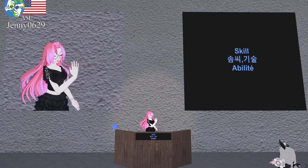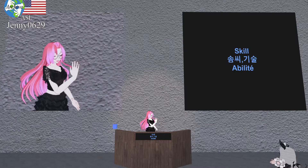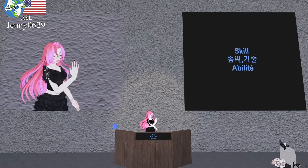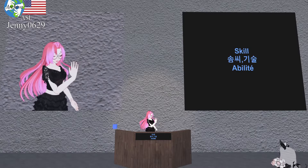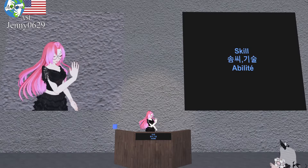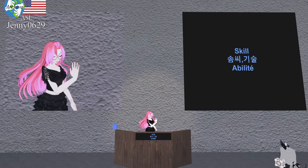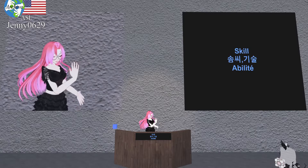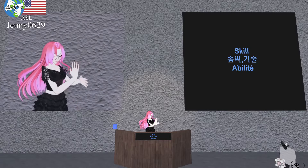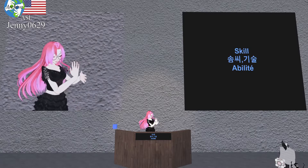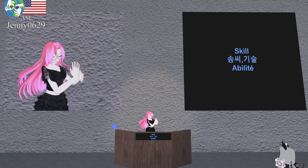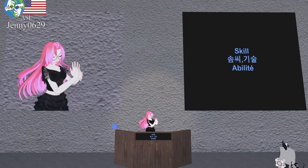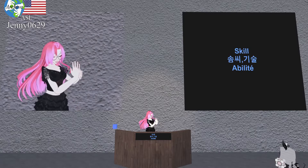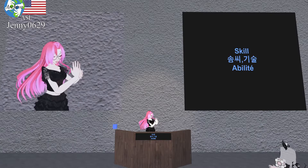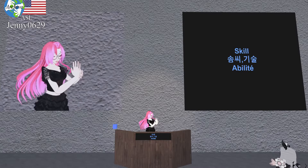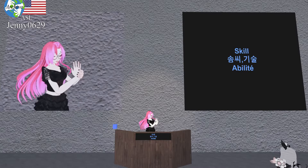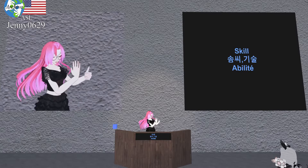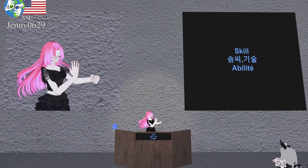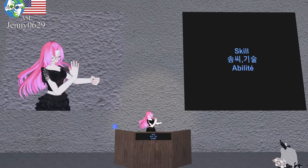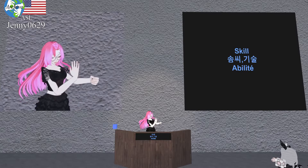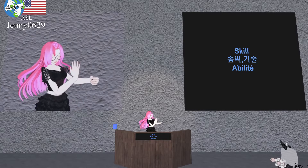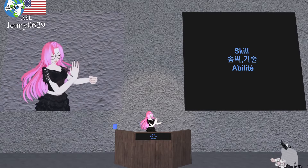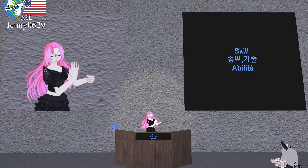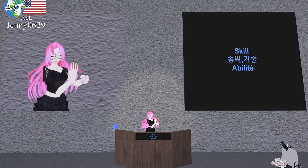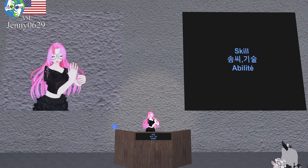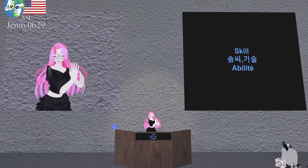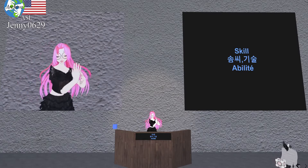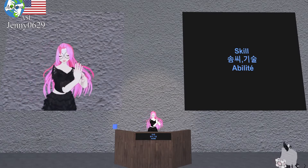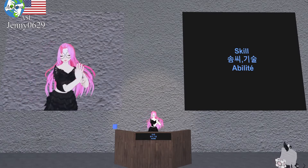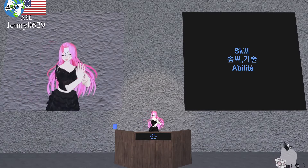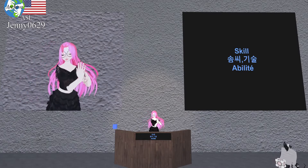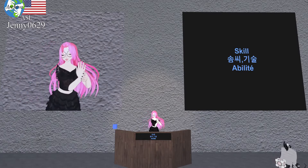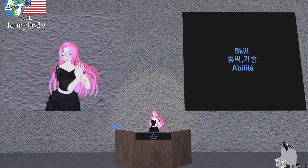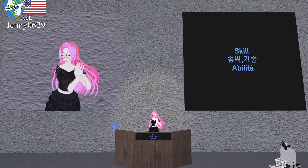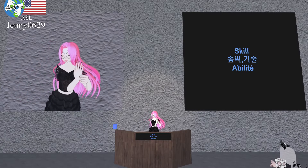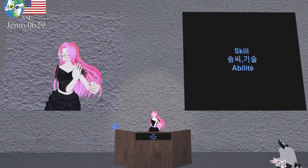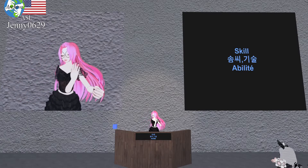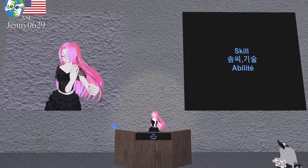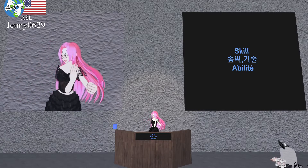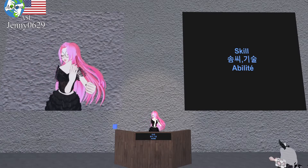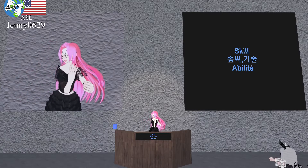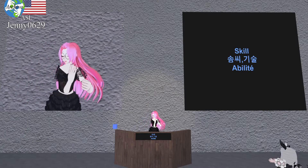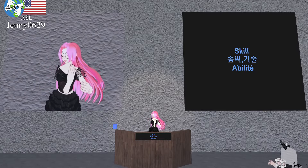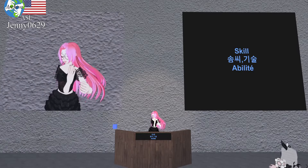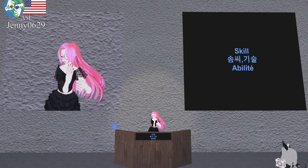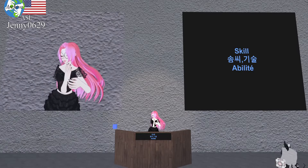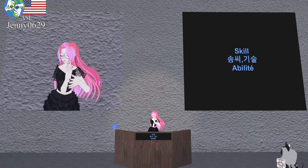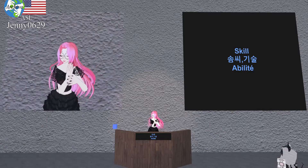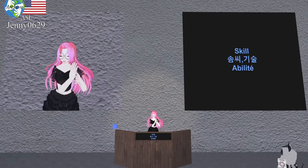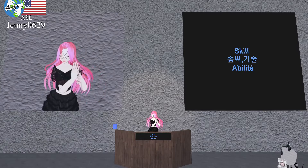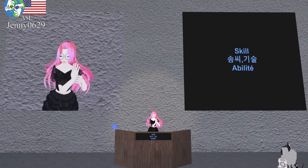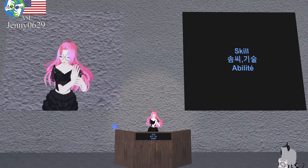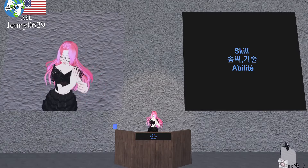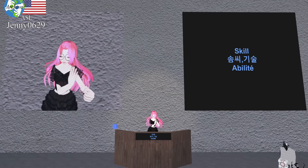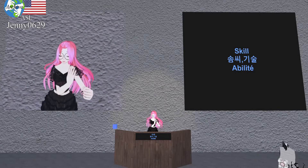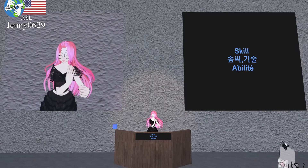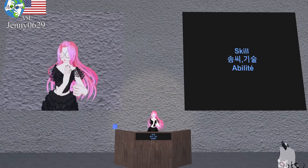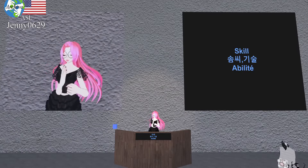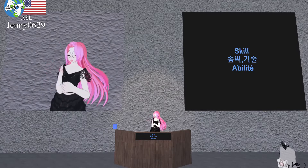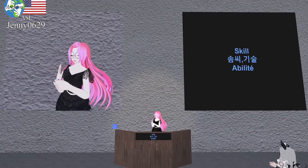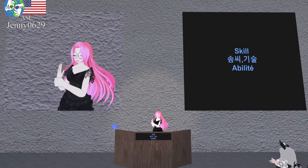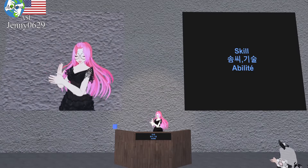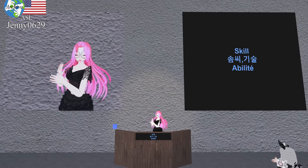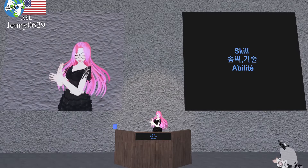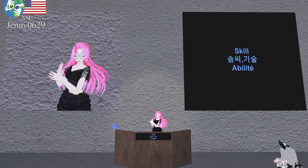that open hand straight up, and it's kind of, I think of this like this open hand as a skilled person, and you're